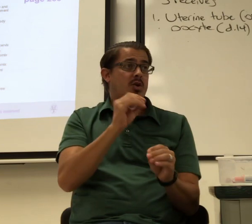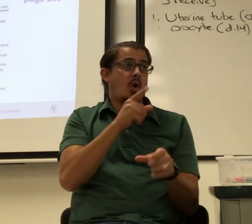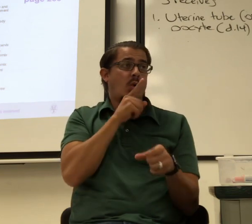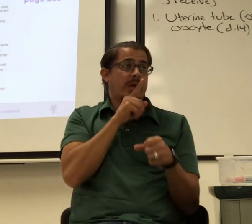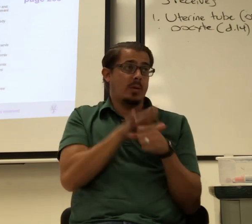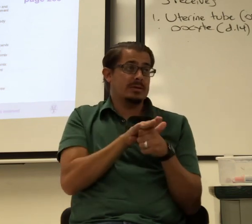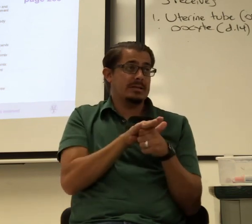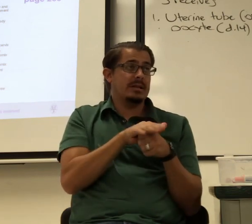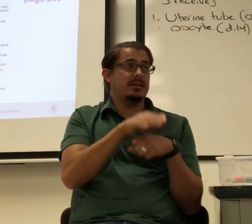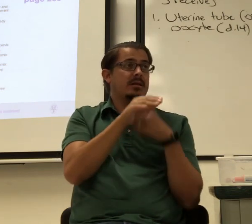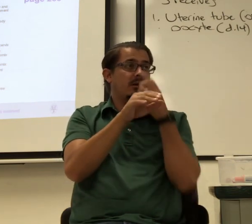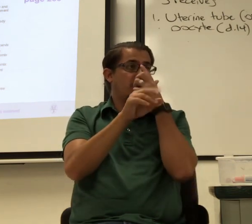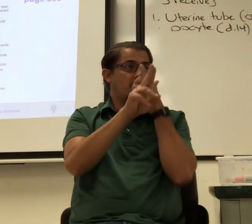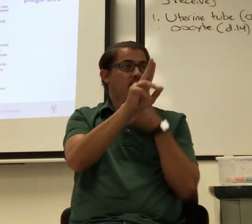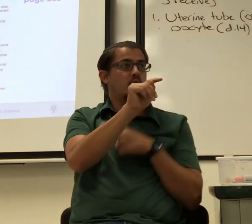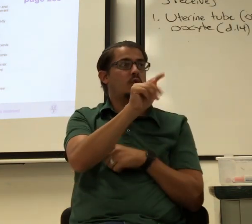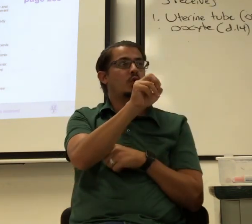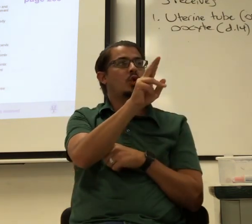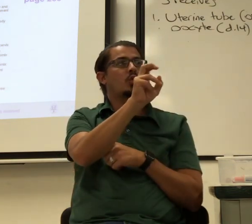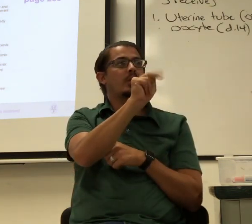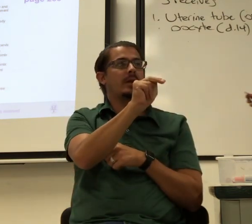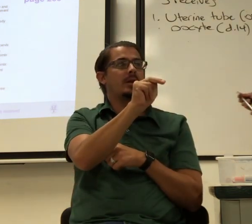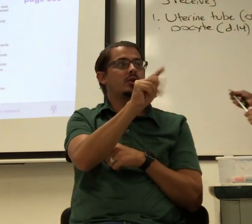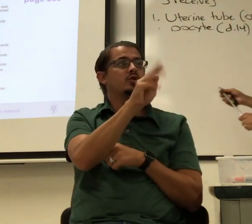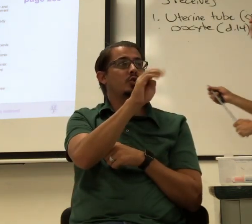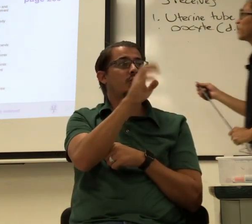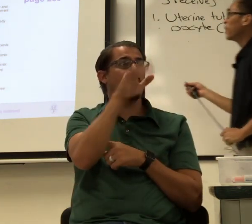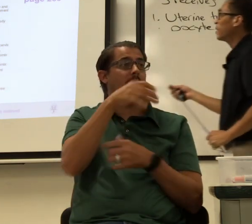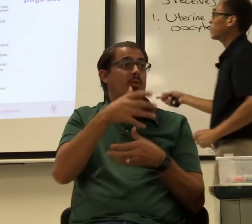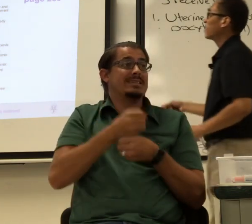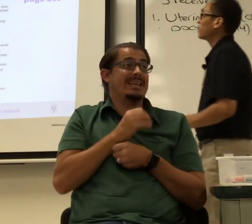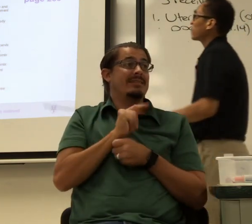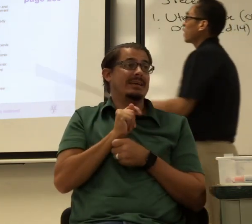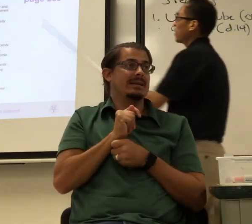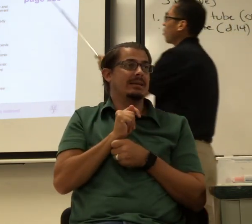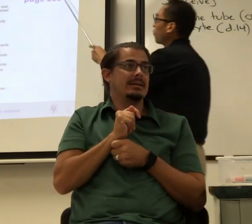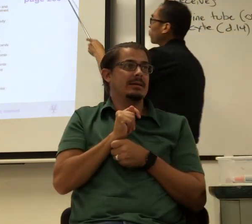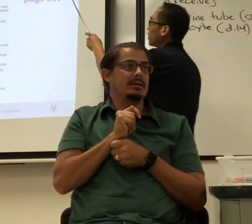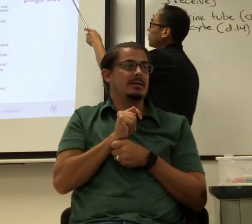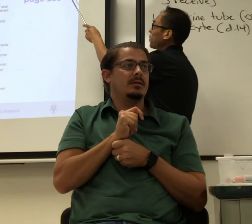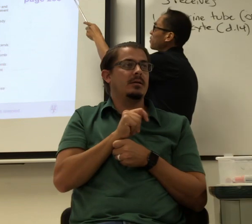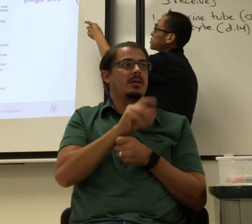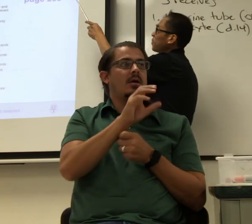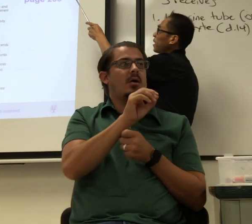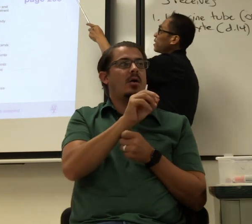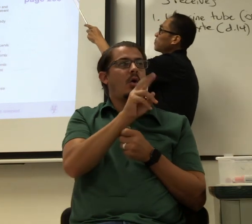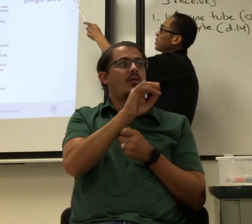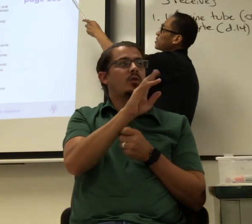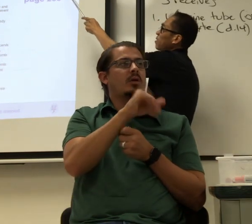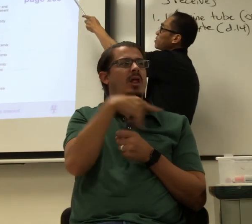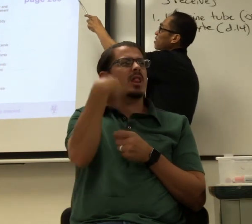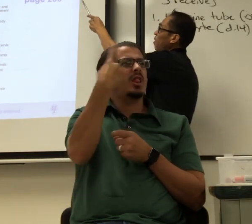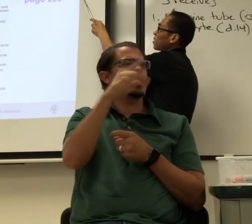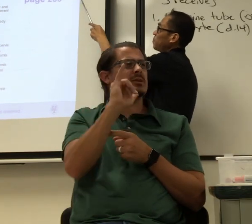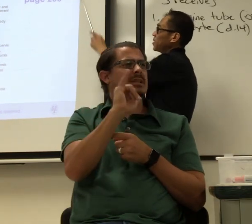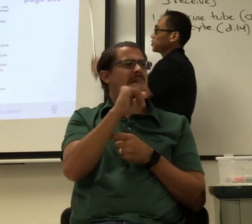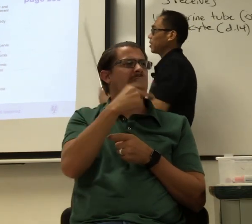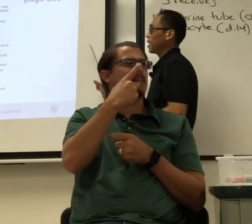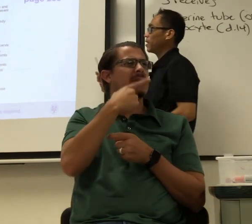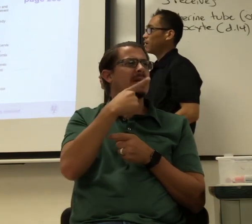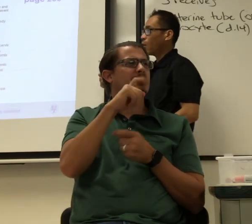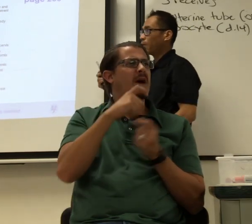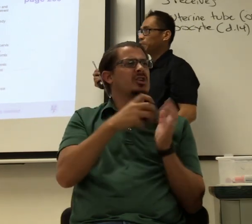the uterine tube will receive it. The ovary appears pink, but it's all scarred